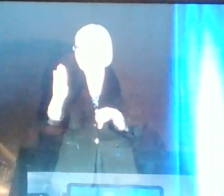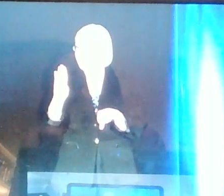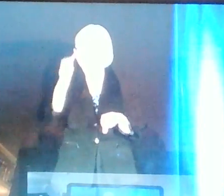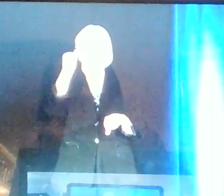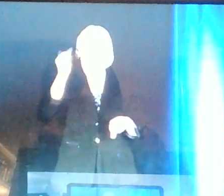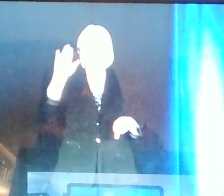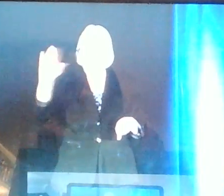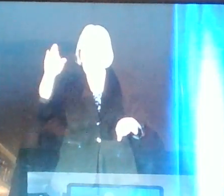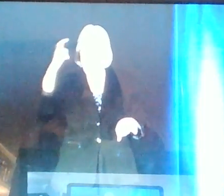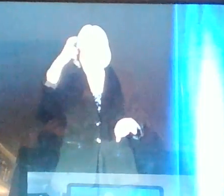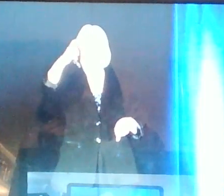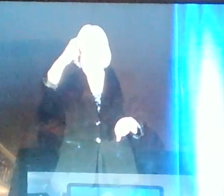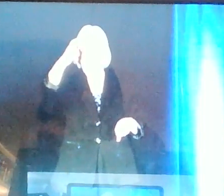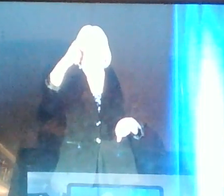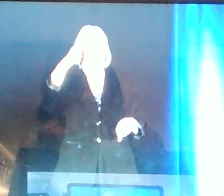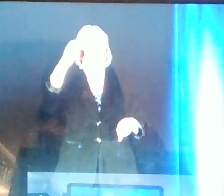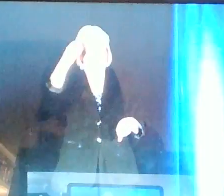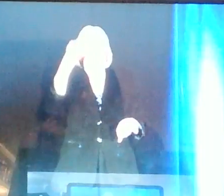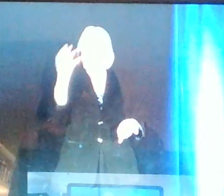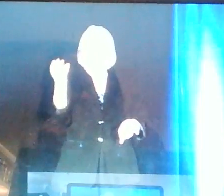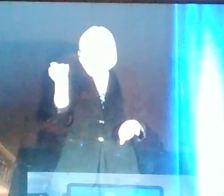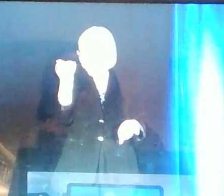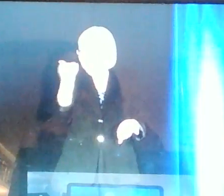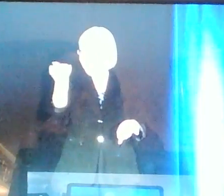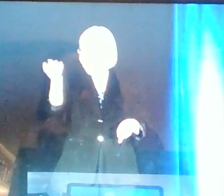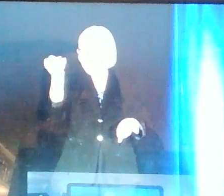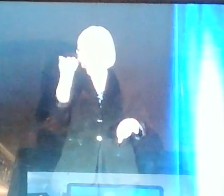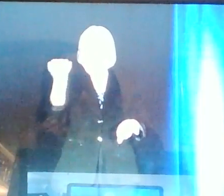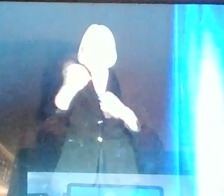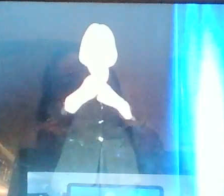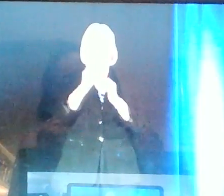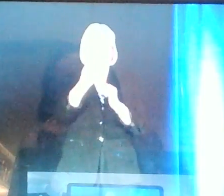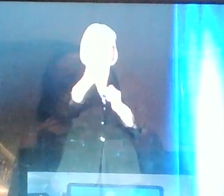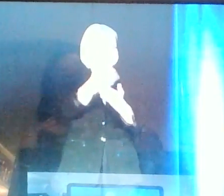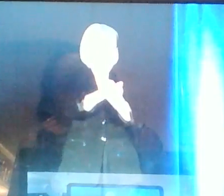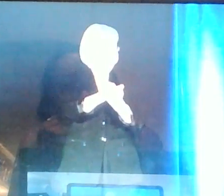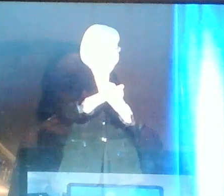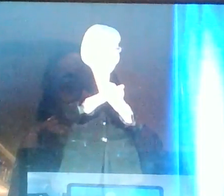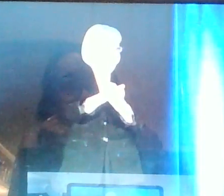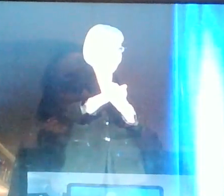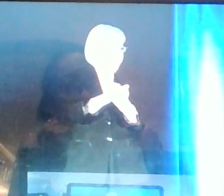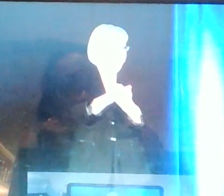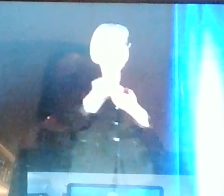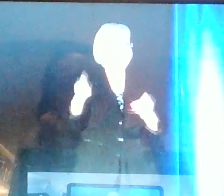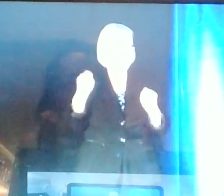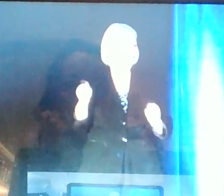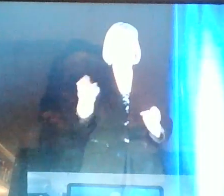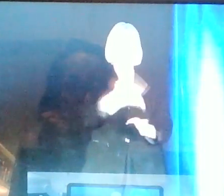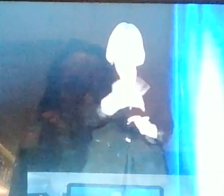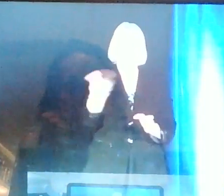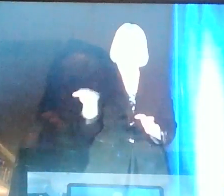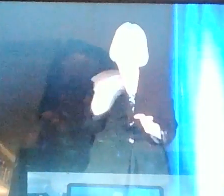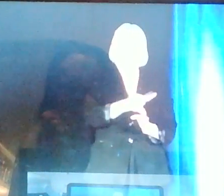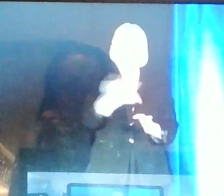It's true. Imagine his mind process and how he's doing that. He